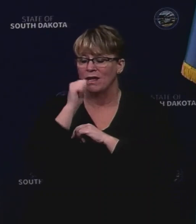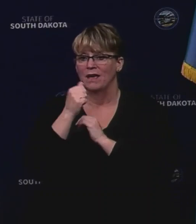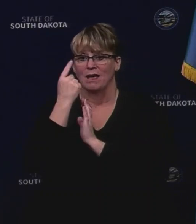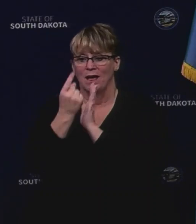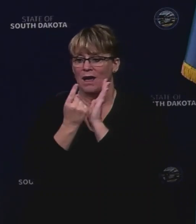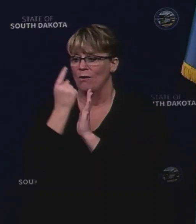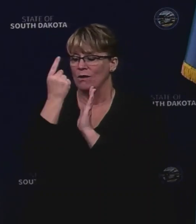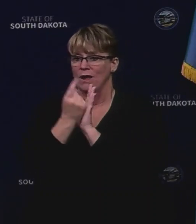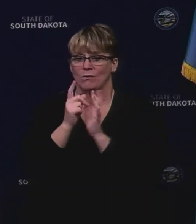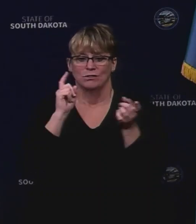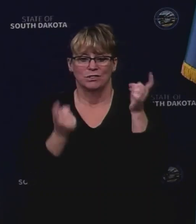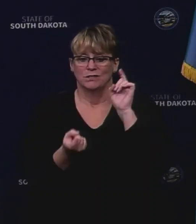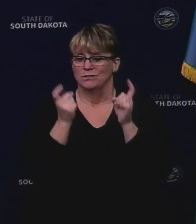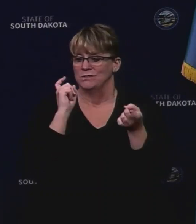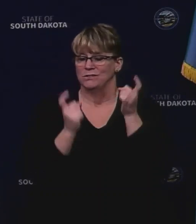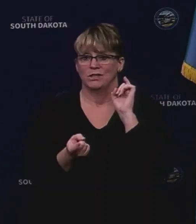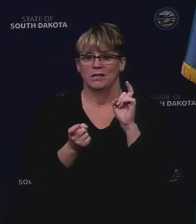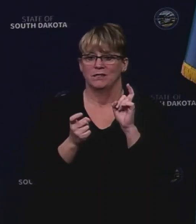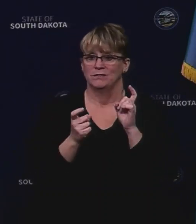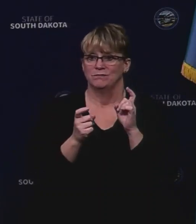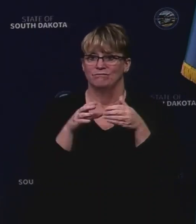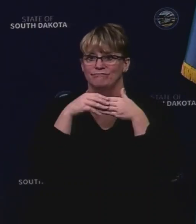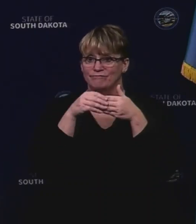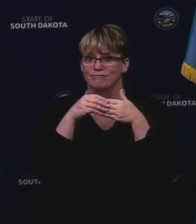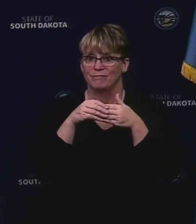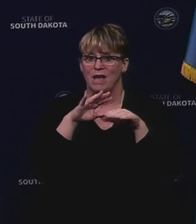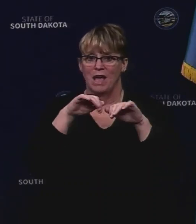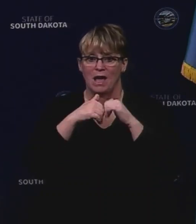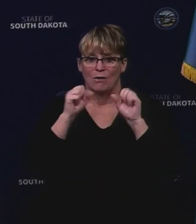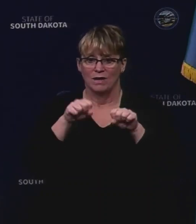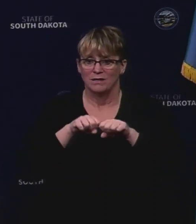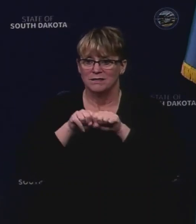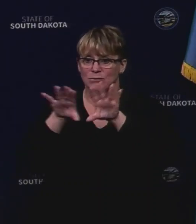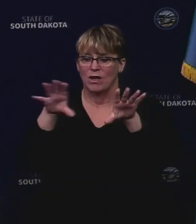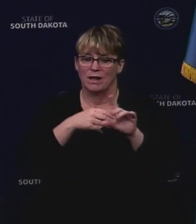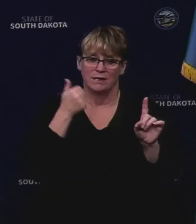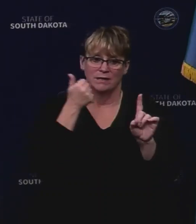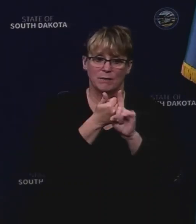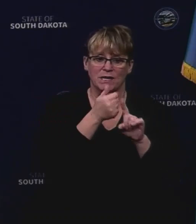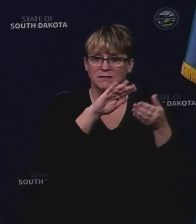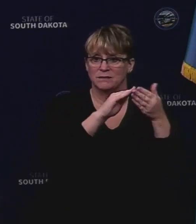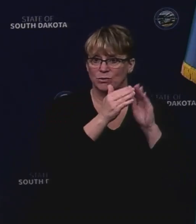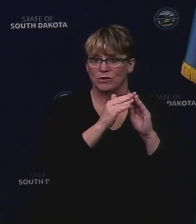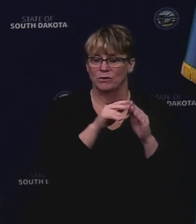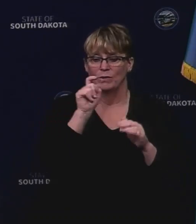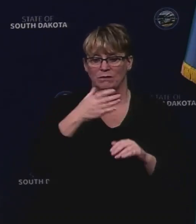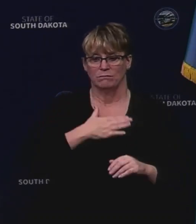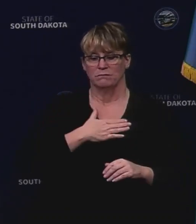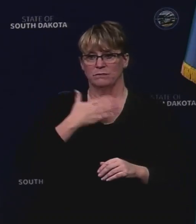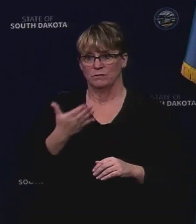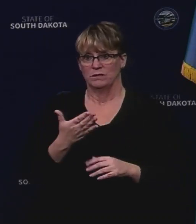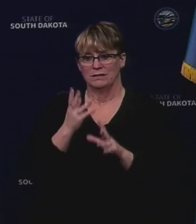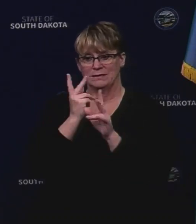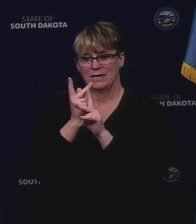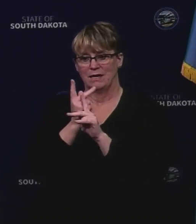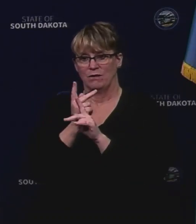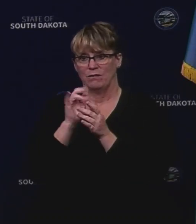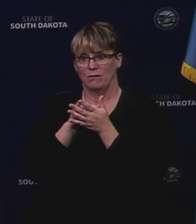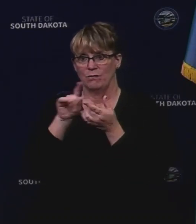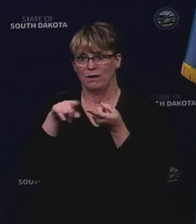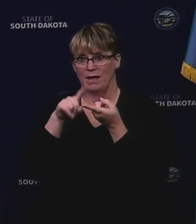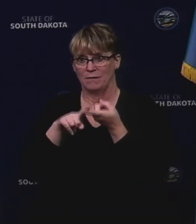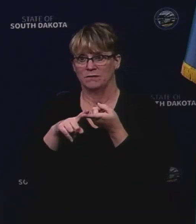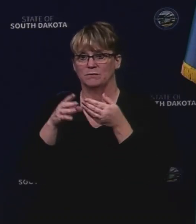hour, it may change in how it spreads and how it impacts a community, and we have to be willing to address those as they come up and